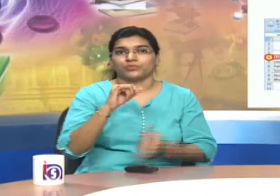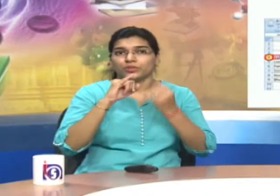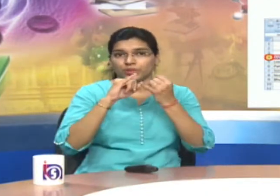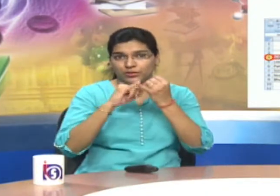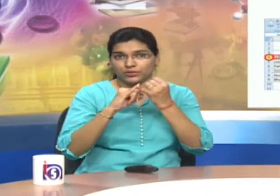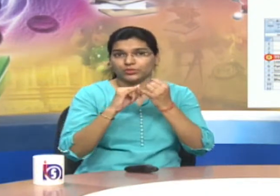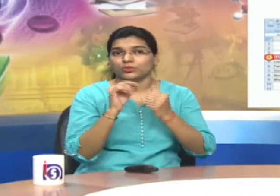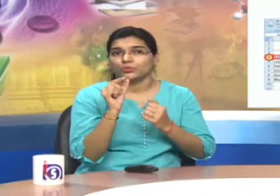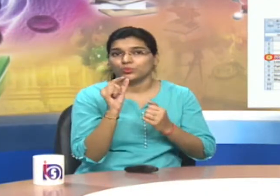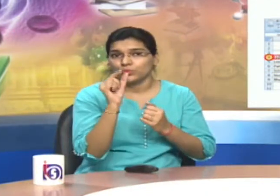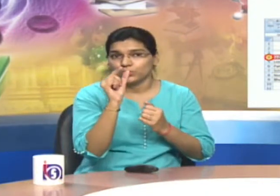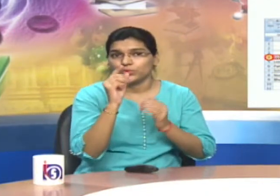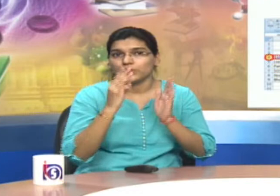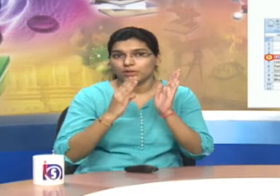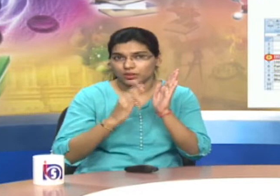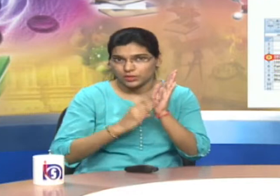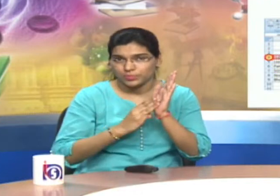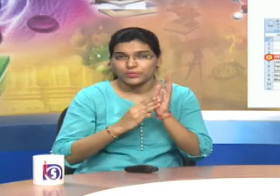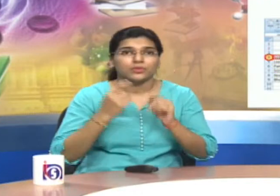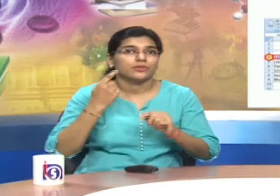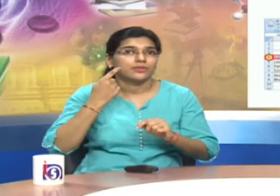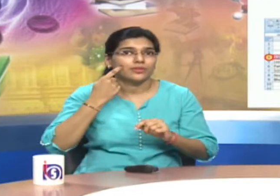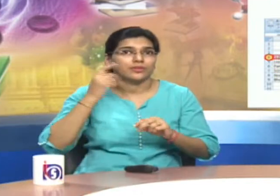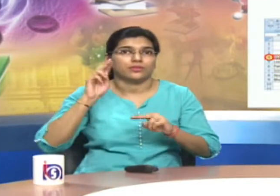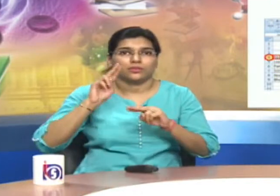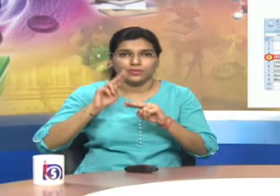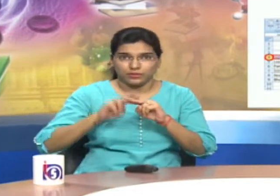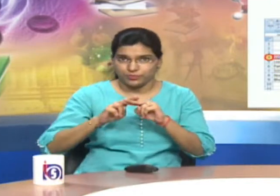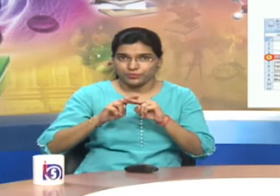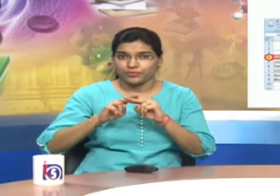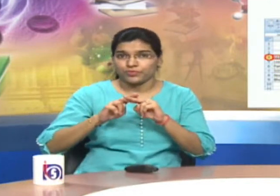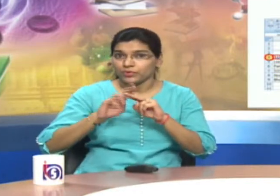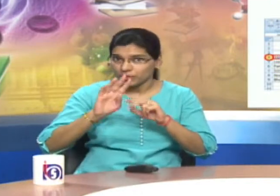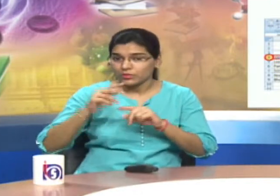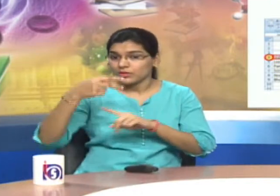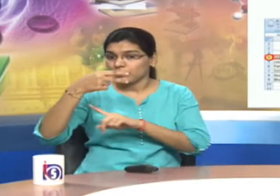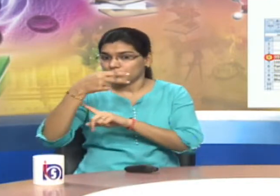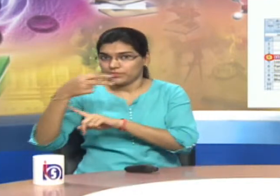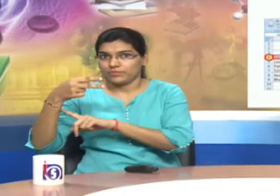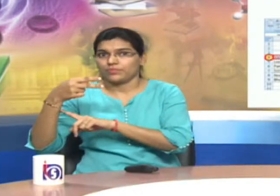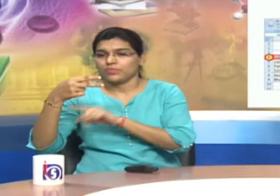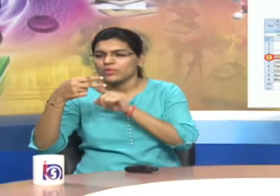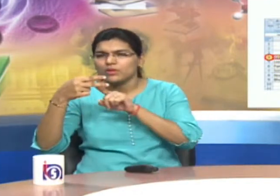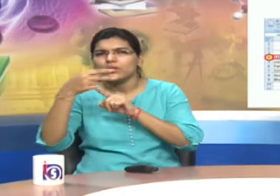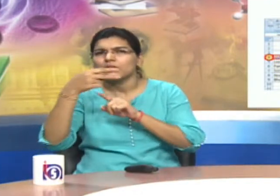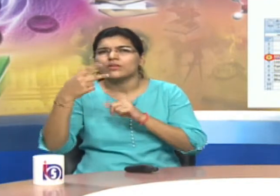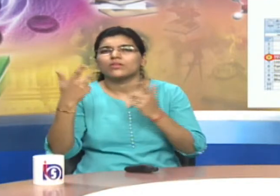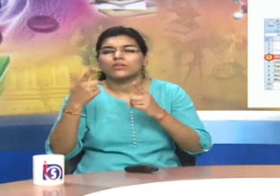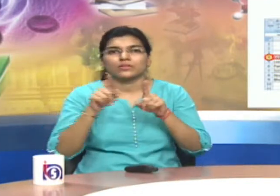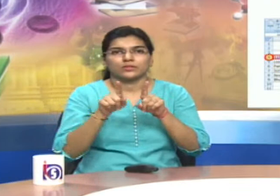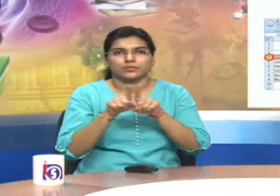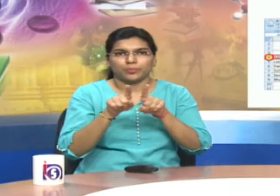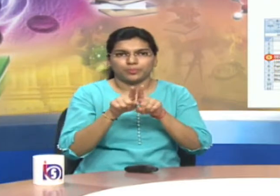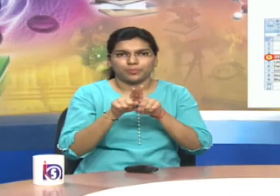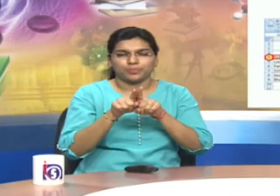Now you are watching a new word, that is sum if, on the screen. What does it mean, sum